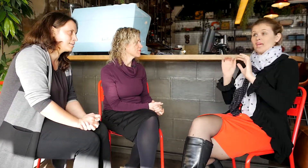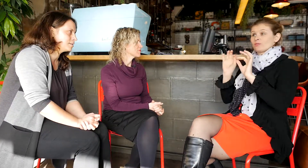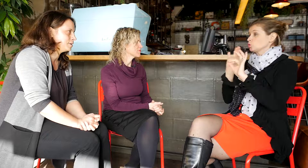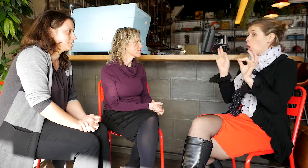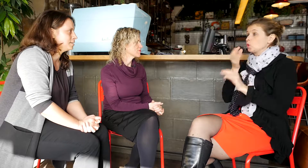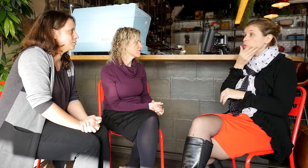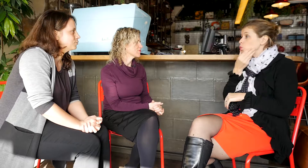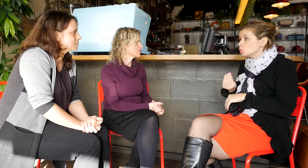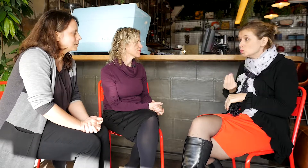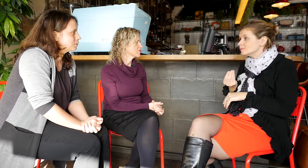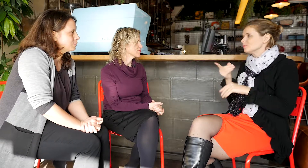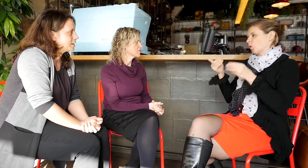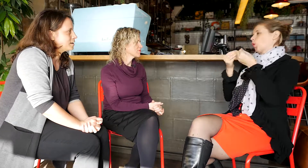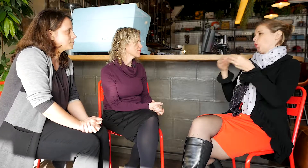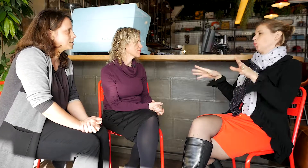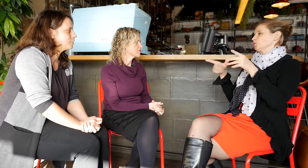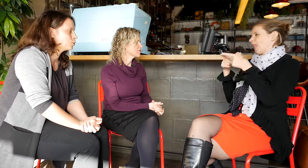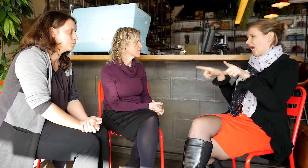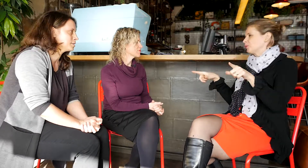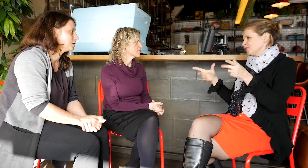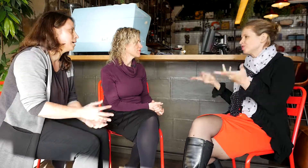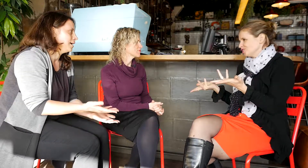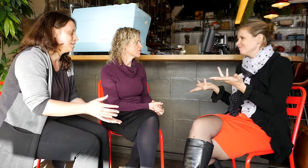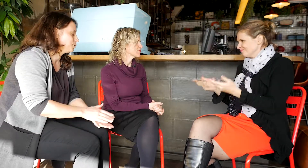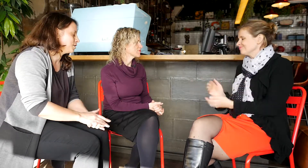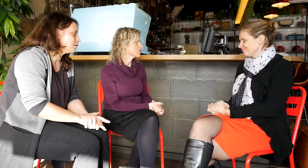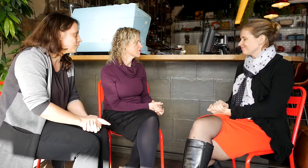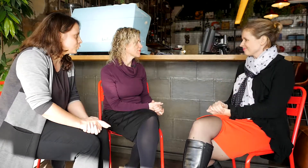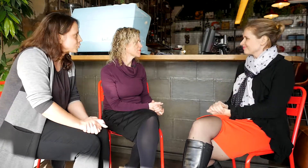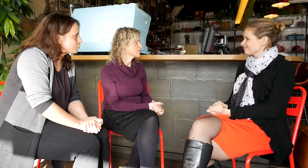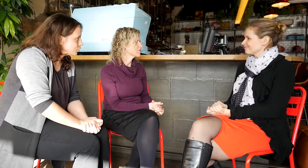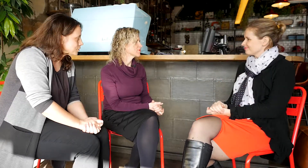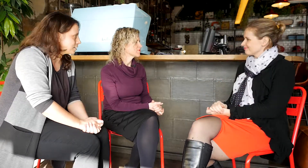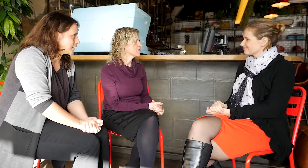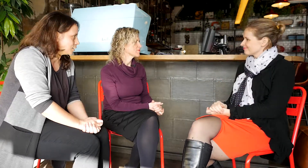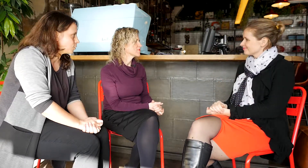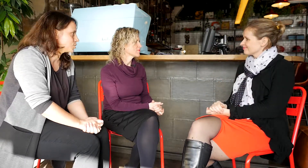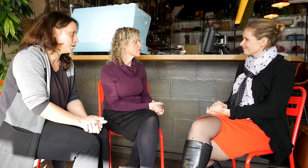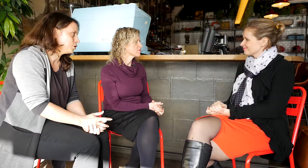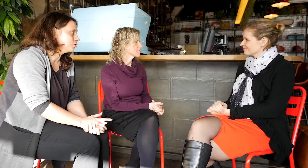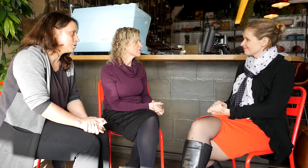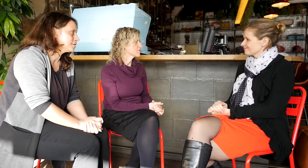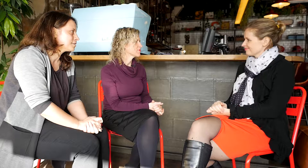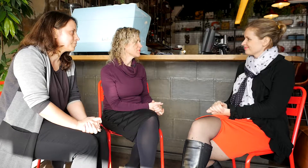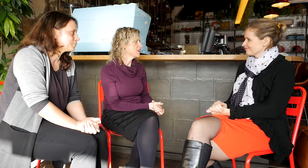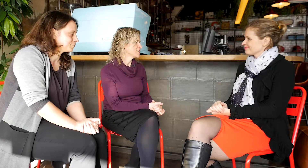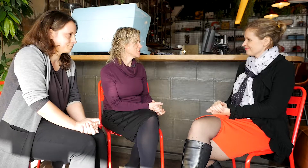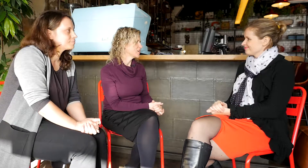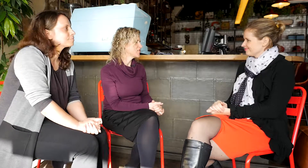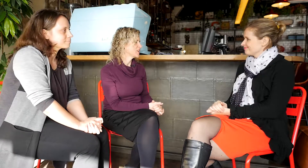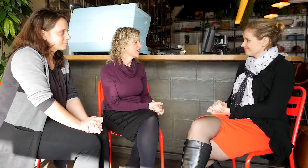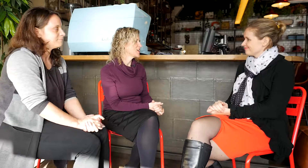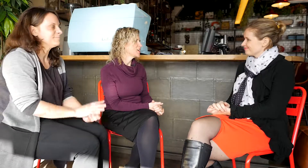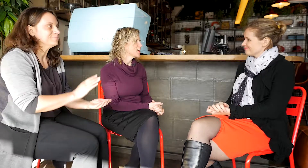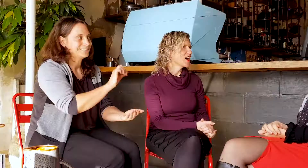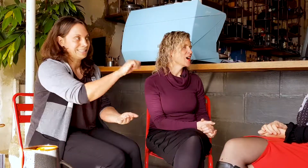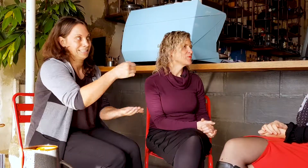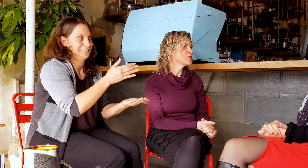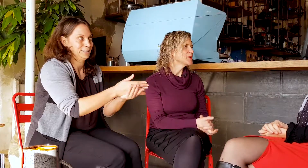the better your skill becomes. And of course, as we know, if you don't use a language, then you lose it. Yes, definitely. So